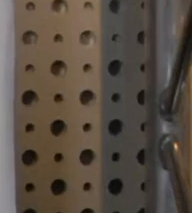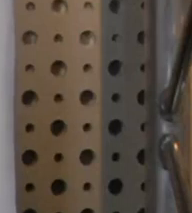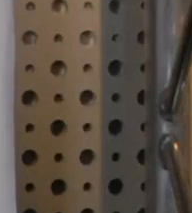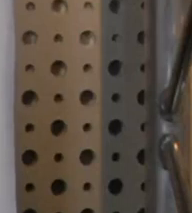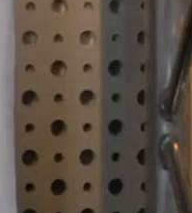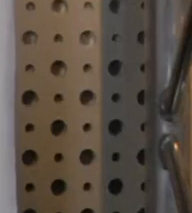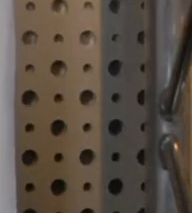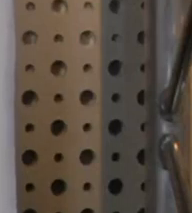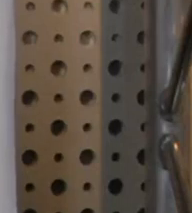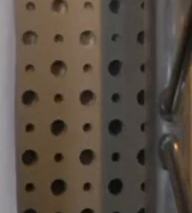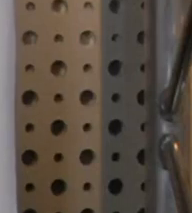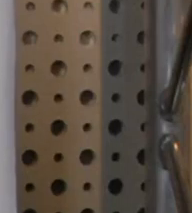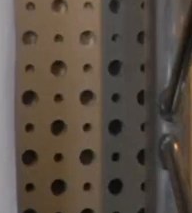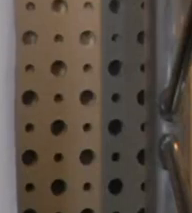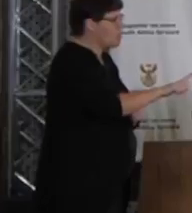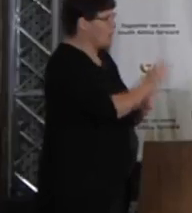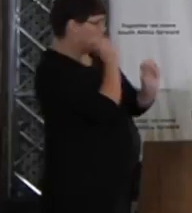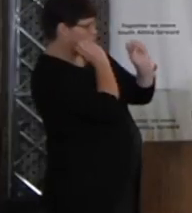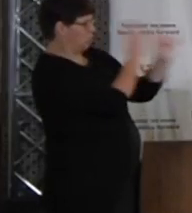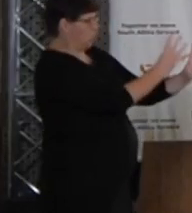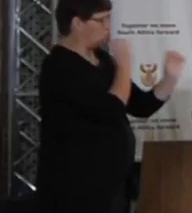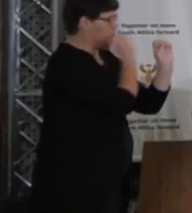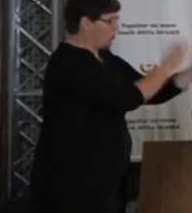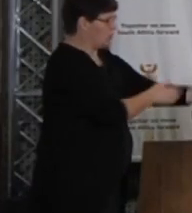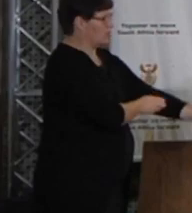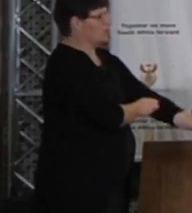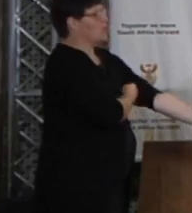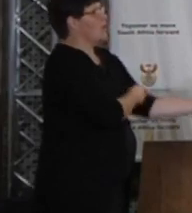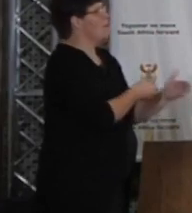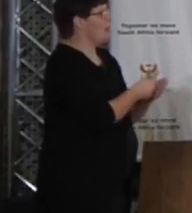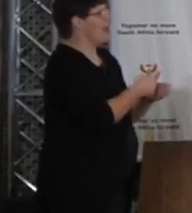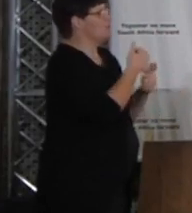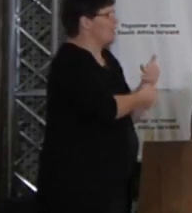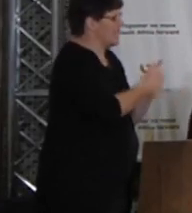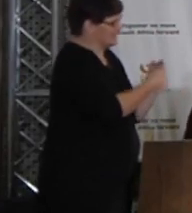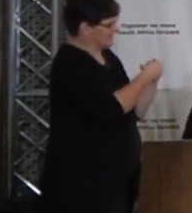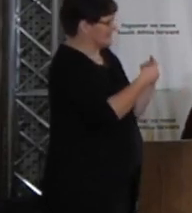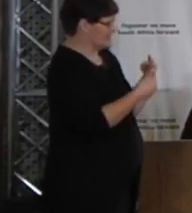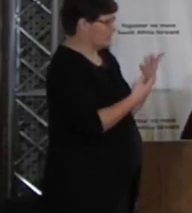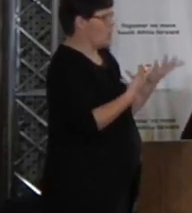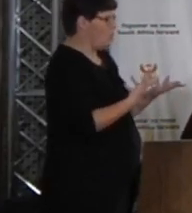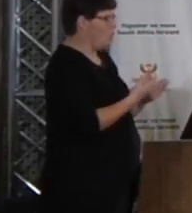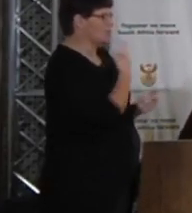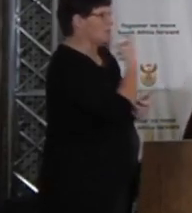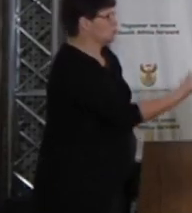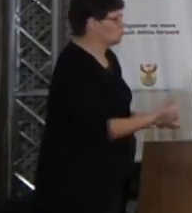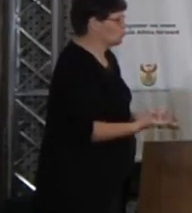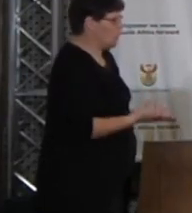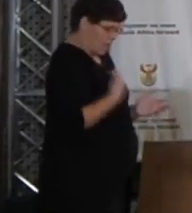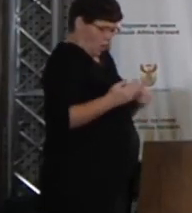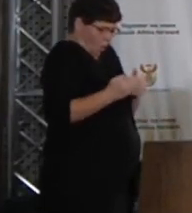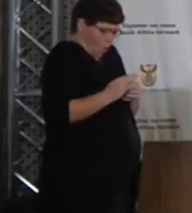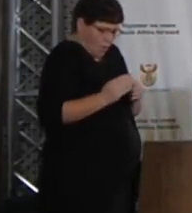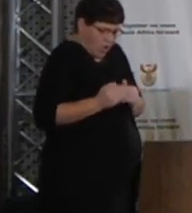the shopping centers, people have flocked there even to buy bread or to buy tomato, which could have been